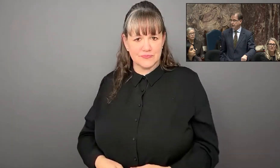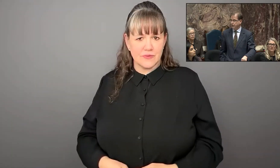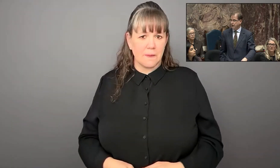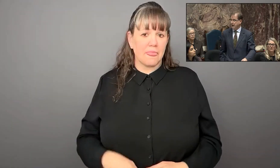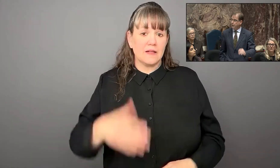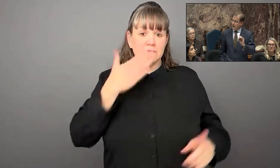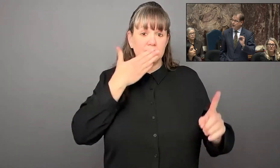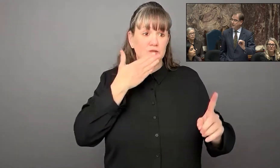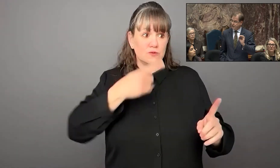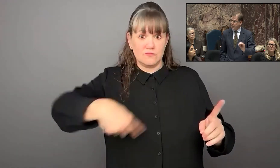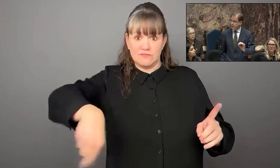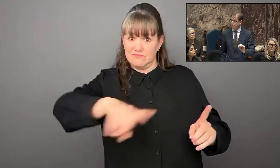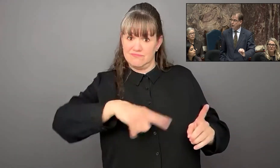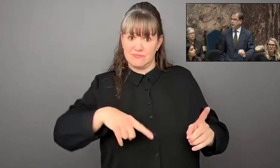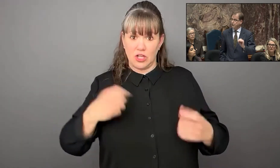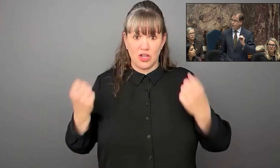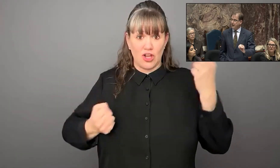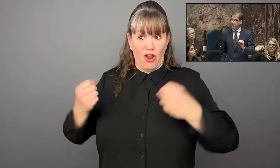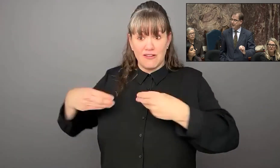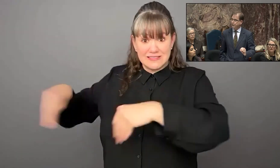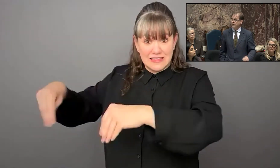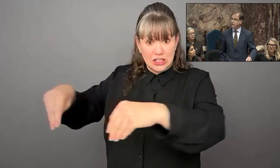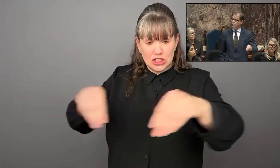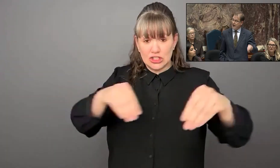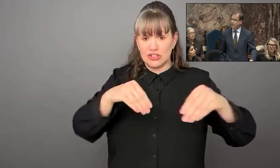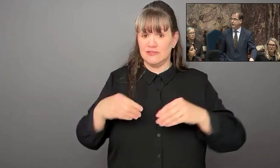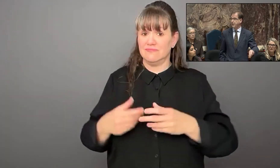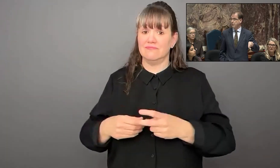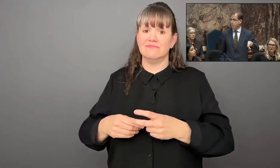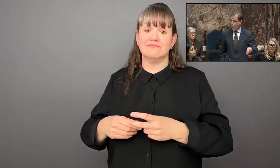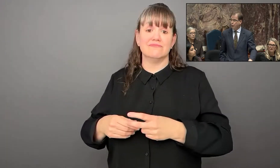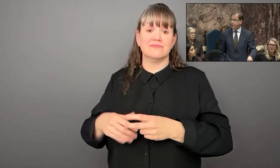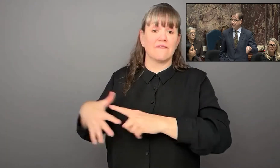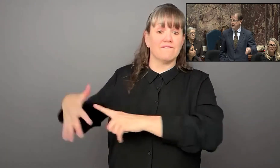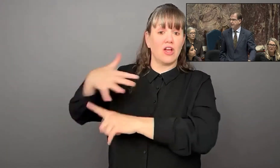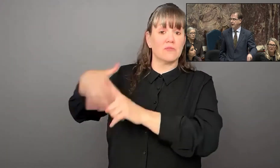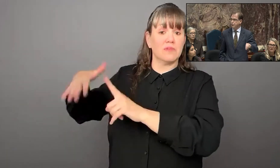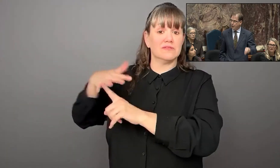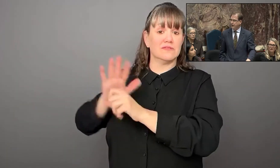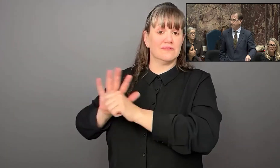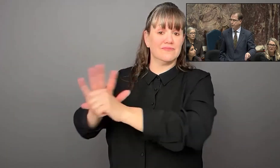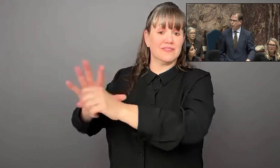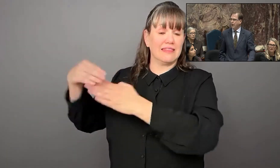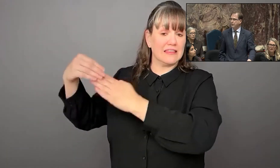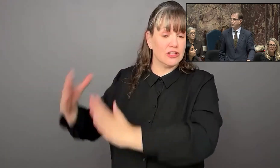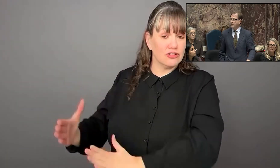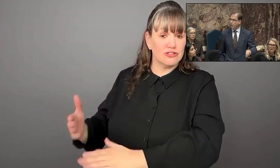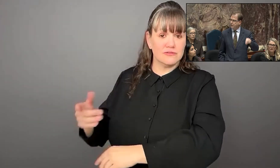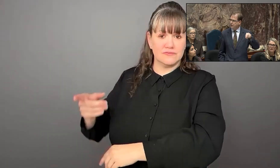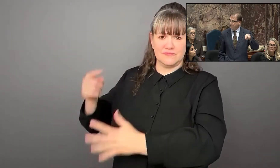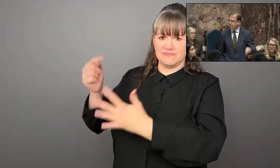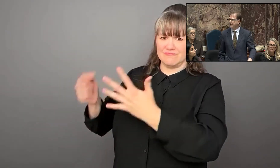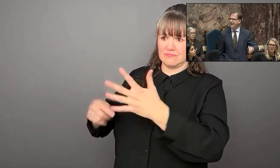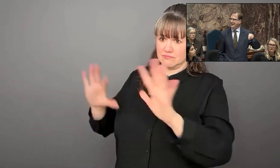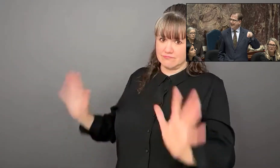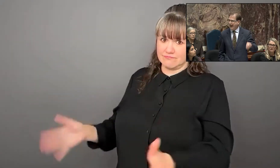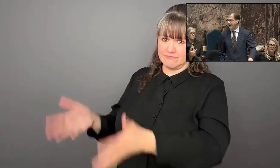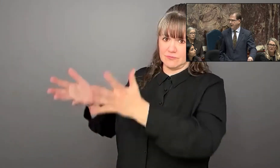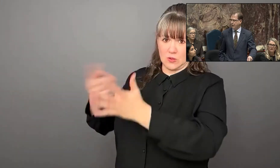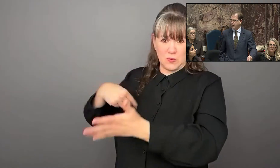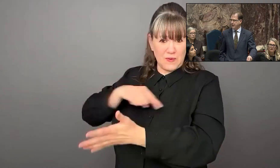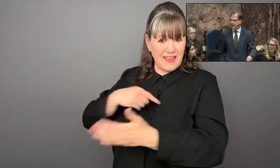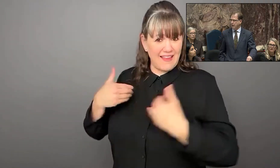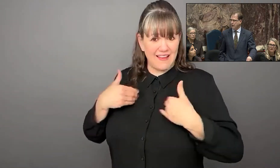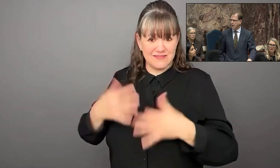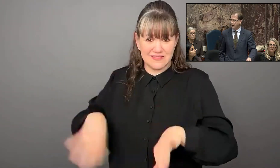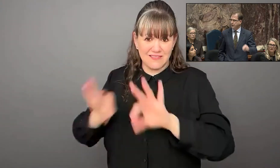environmental leaders, and we got to continue to drive in that direction. We have some of the most significant transit projects being built in